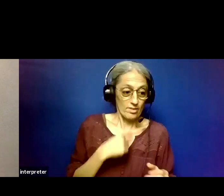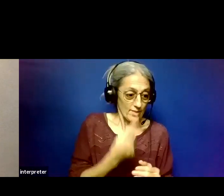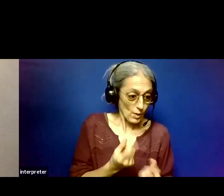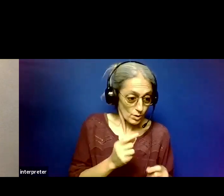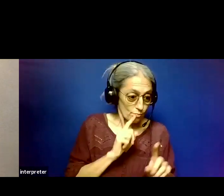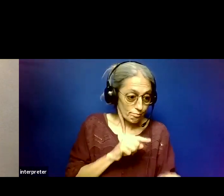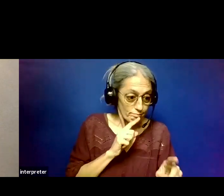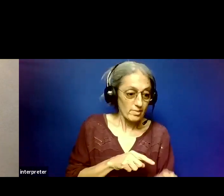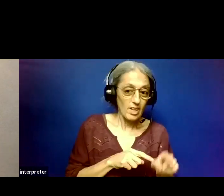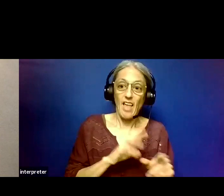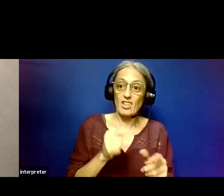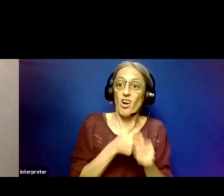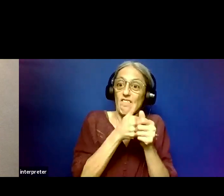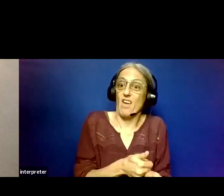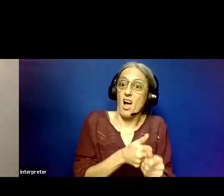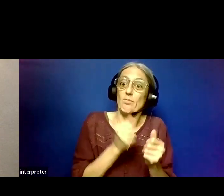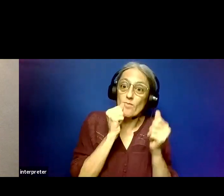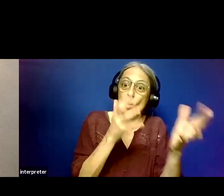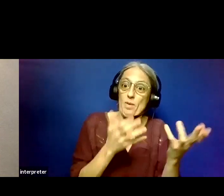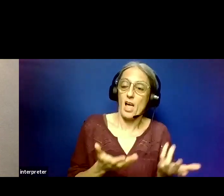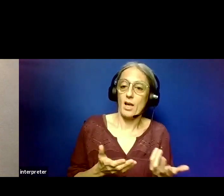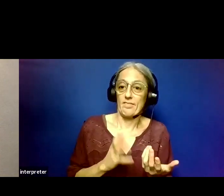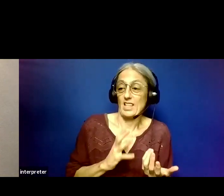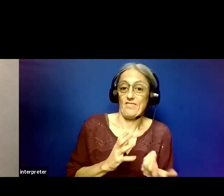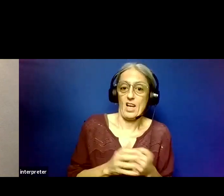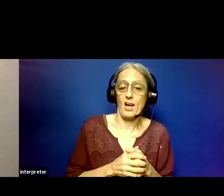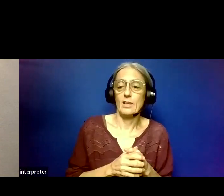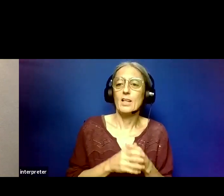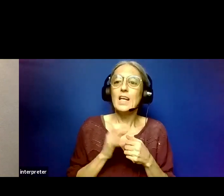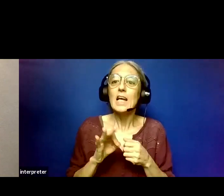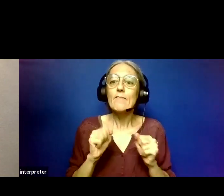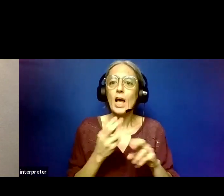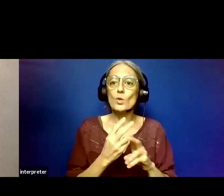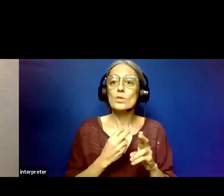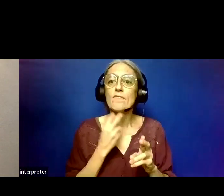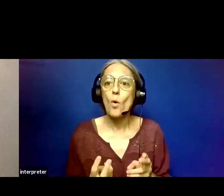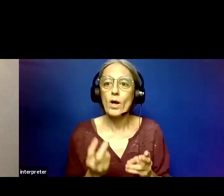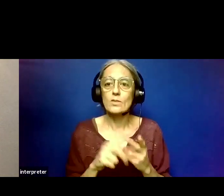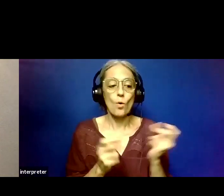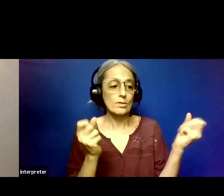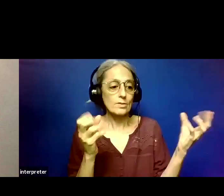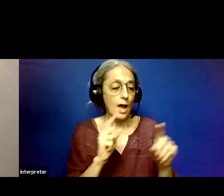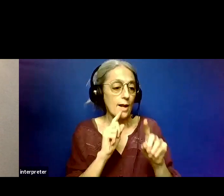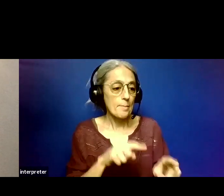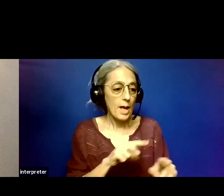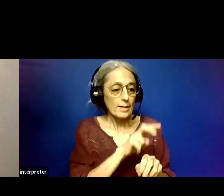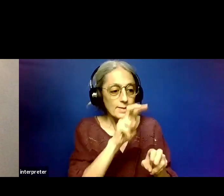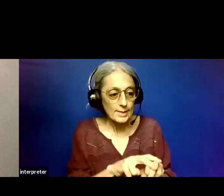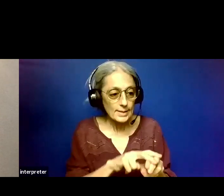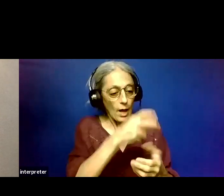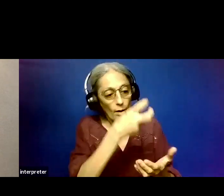that's fine. As long as it's under voice or some kind of hand command, he's fine. And what the dog